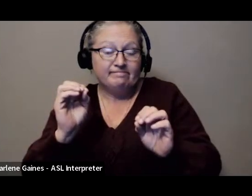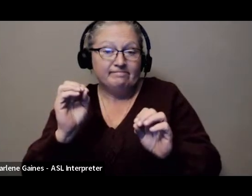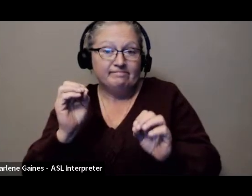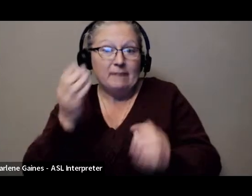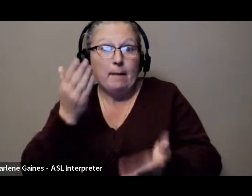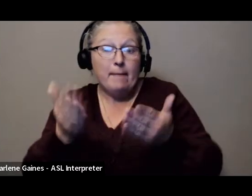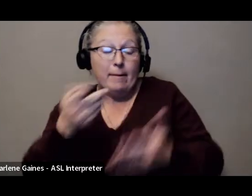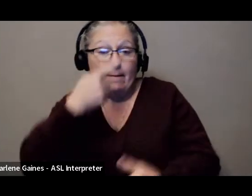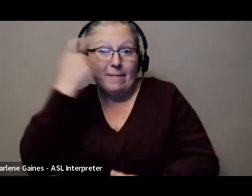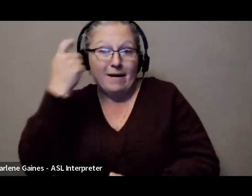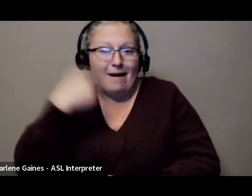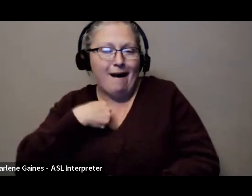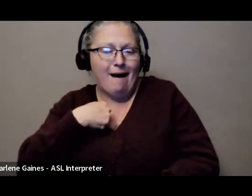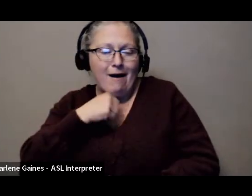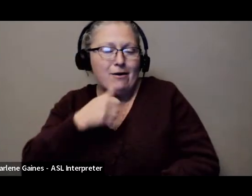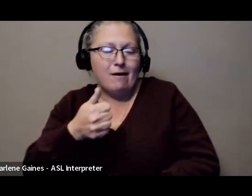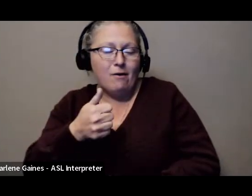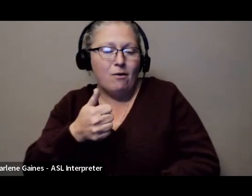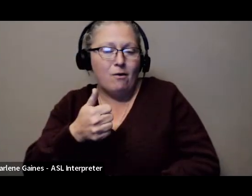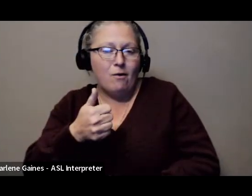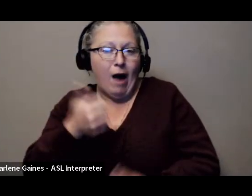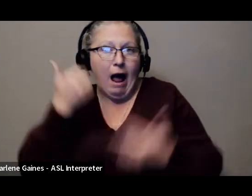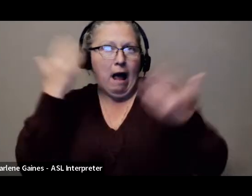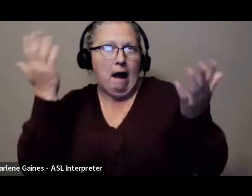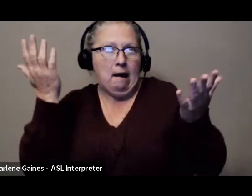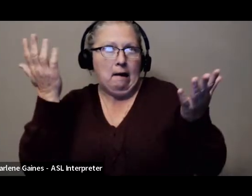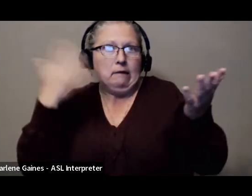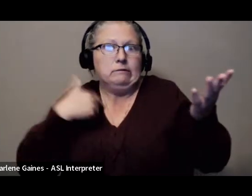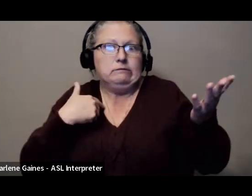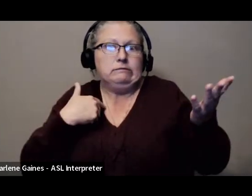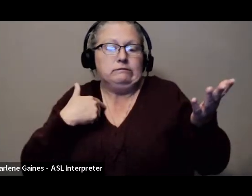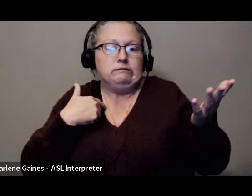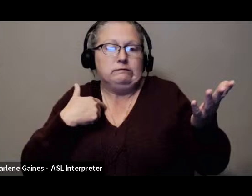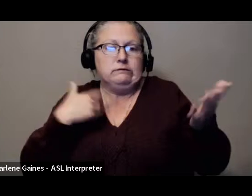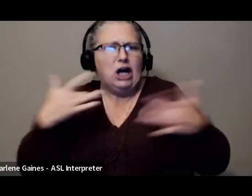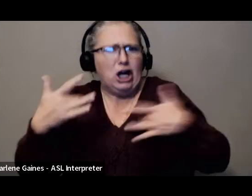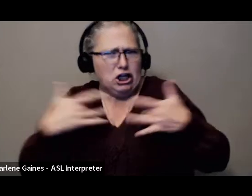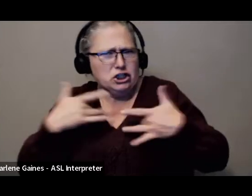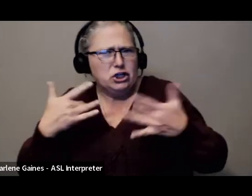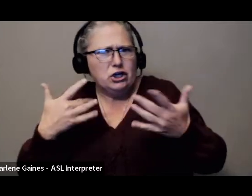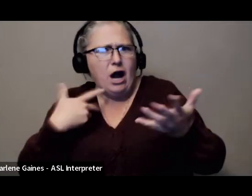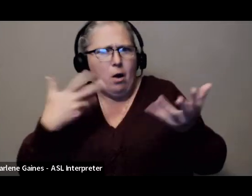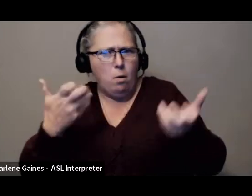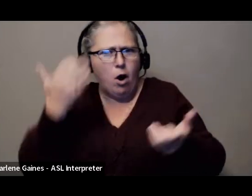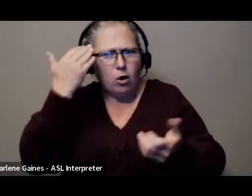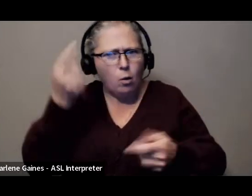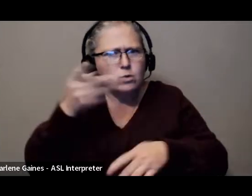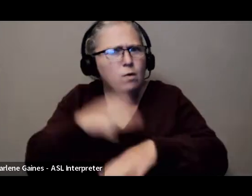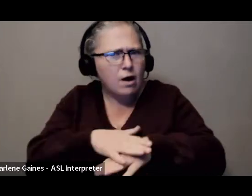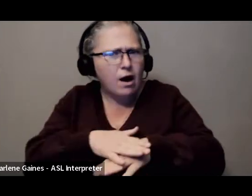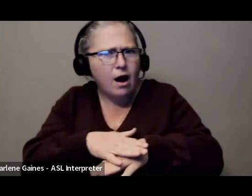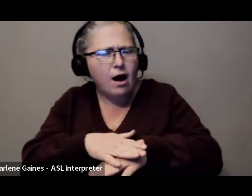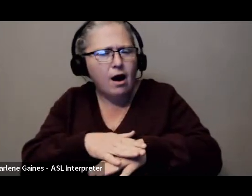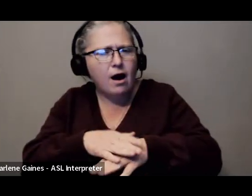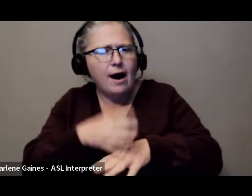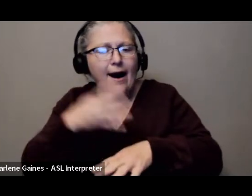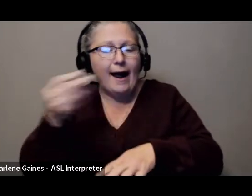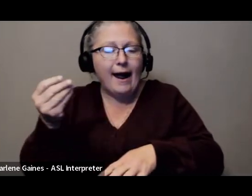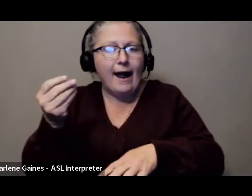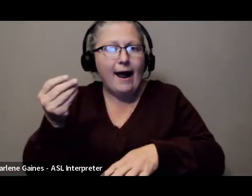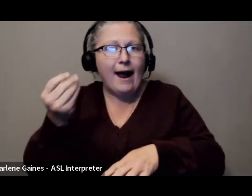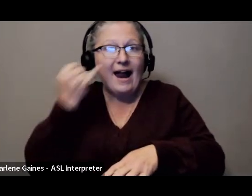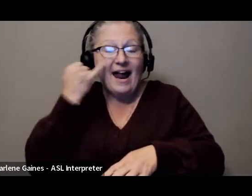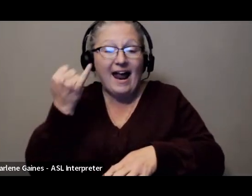maybe because I don't know, you know, I'm very concerned, you know, and I want to know what's going on. And